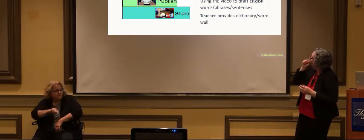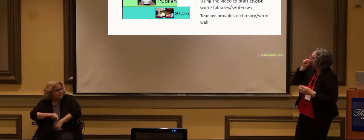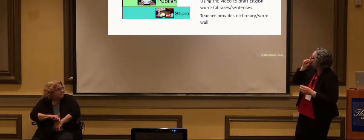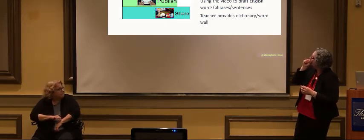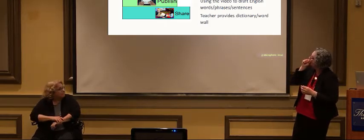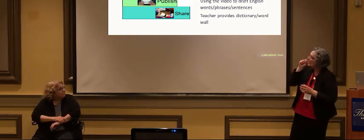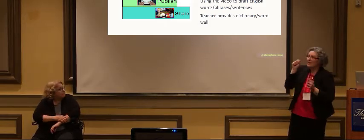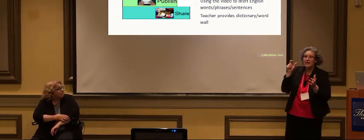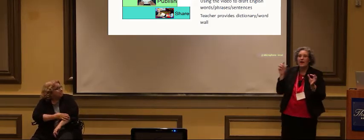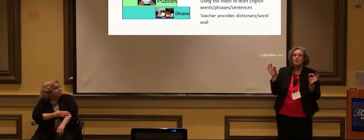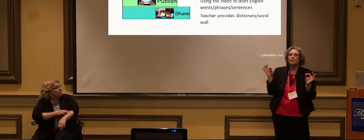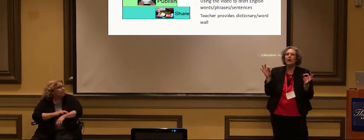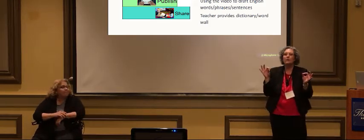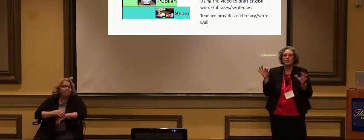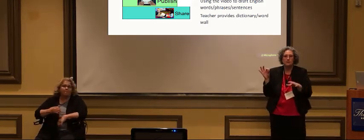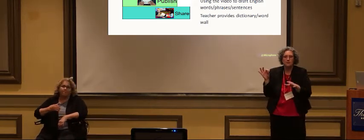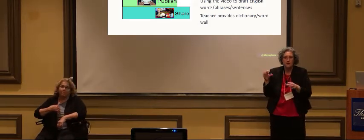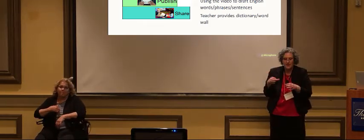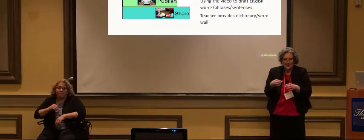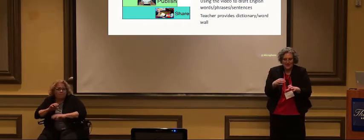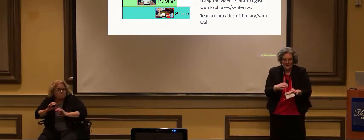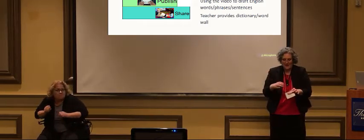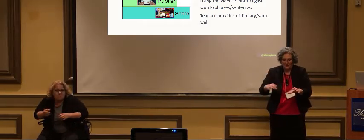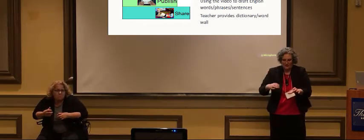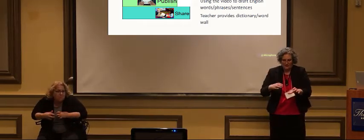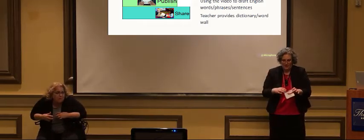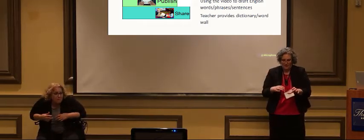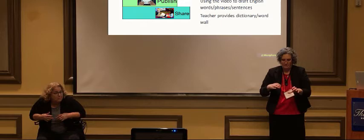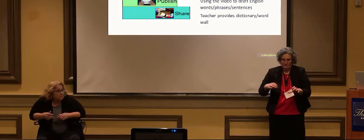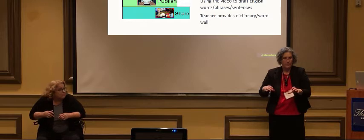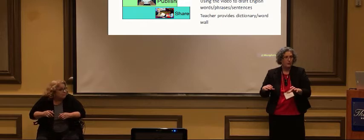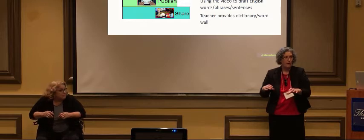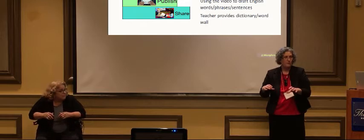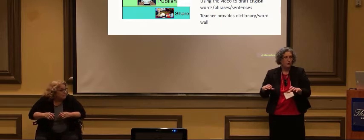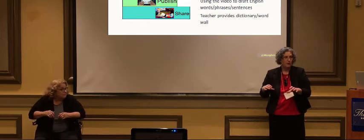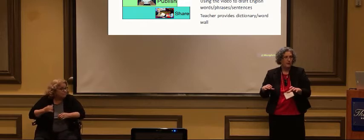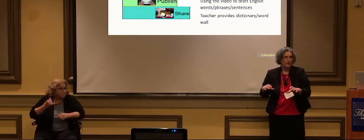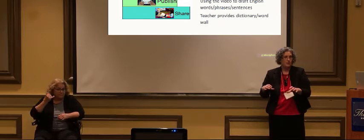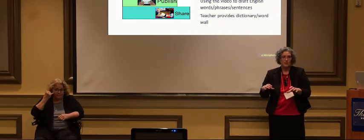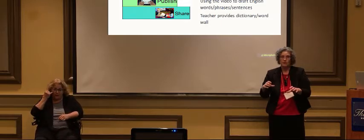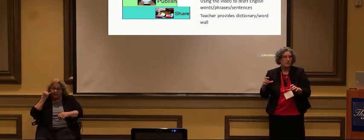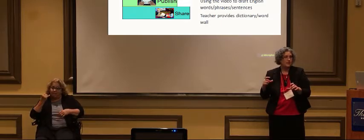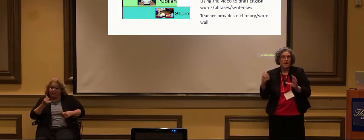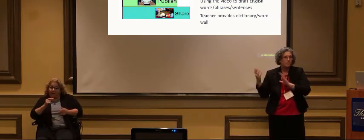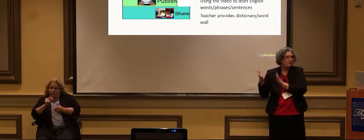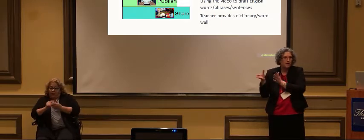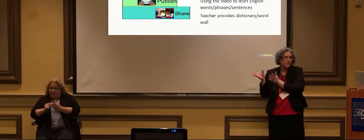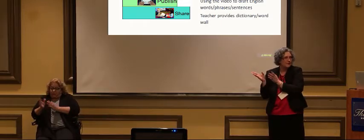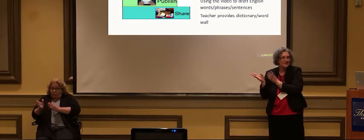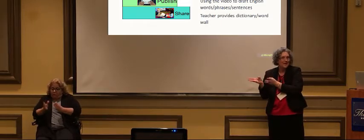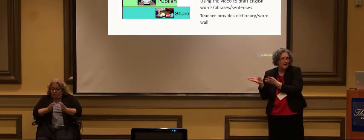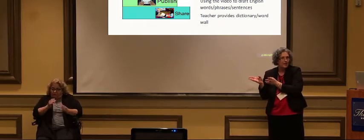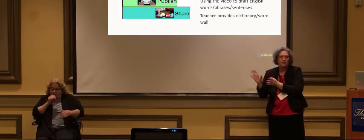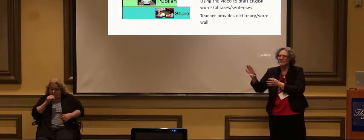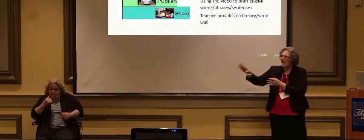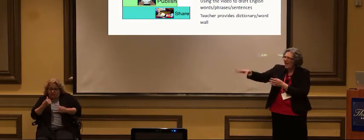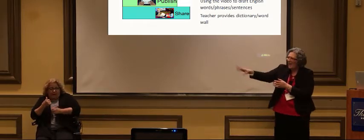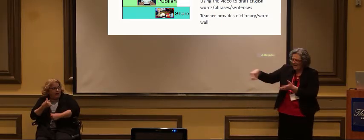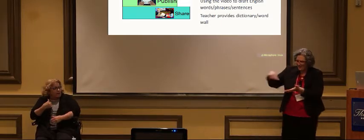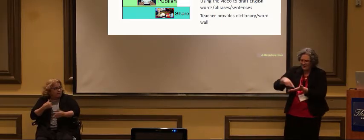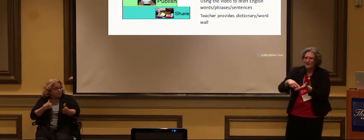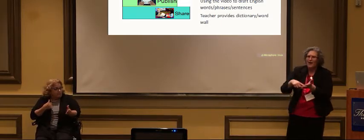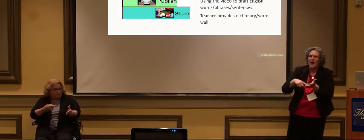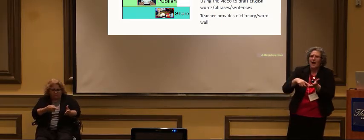love it. And they have no problems if the graphic organizer does not reflect what's there, you can